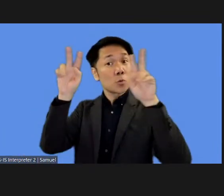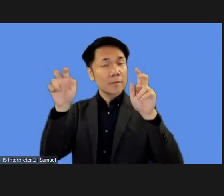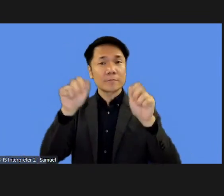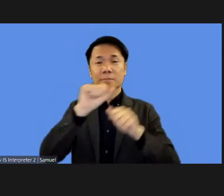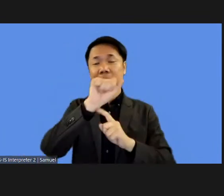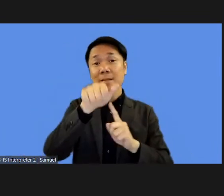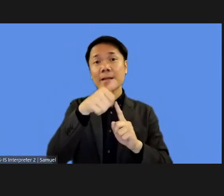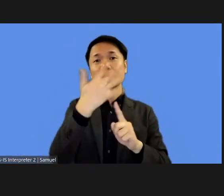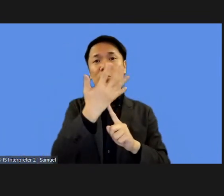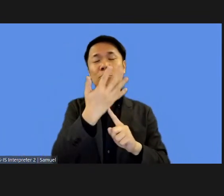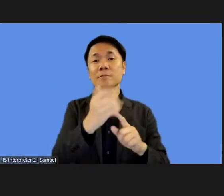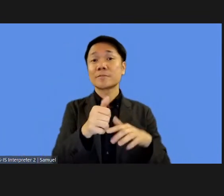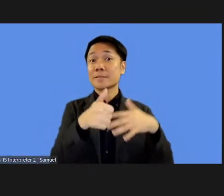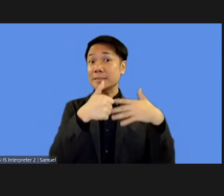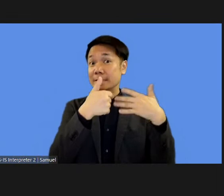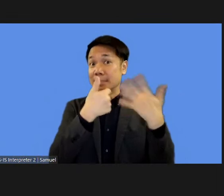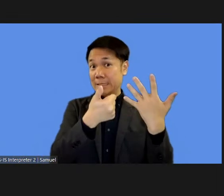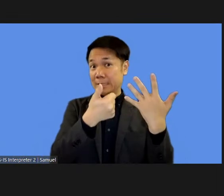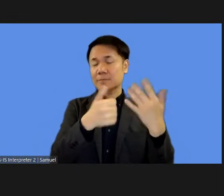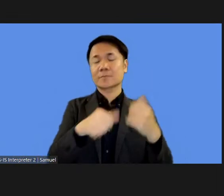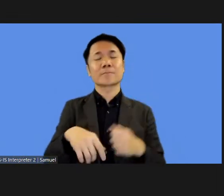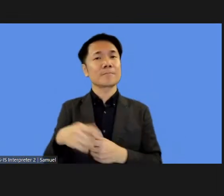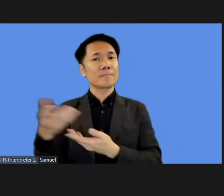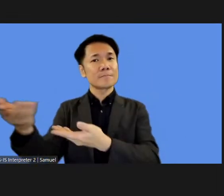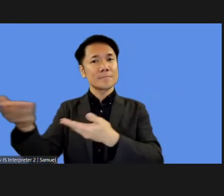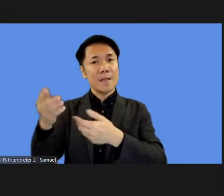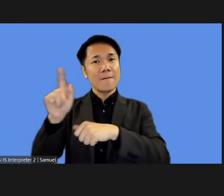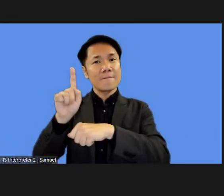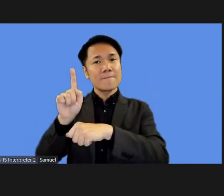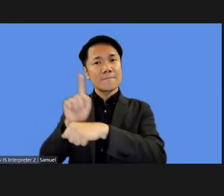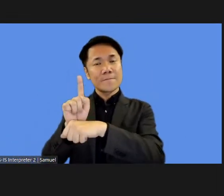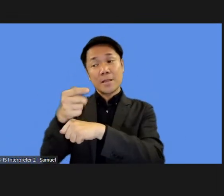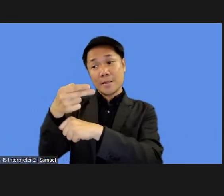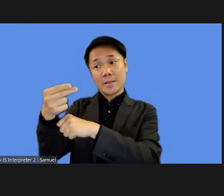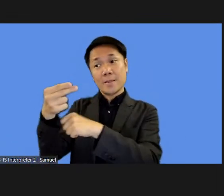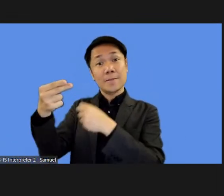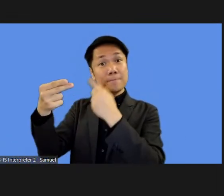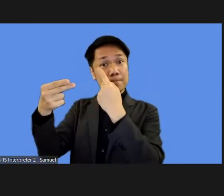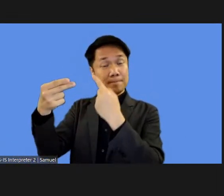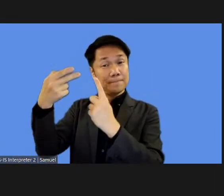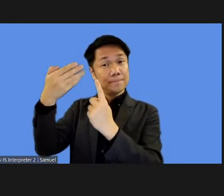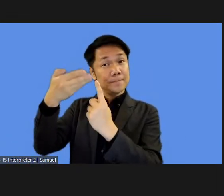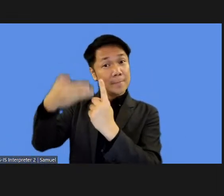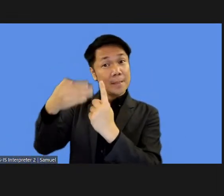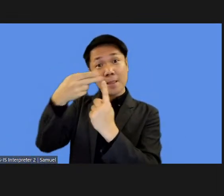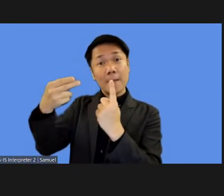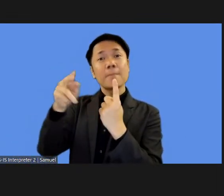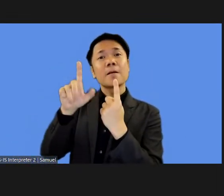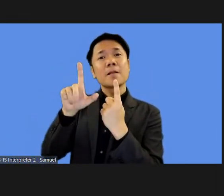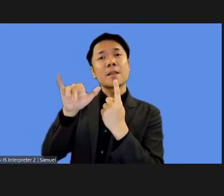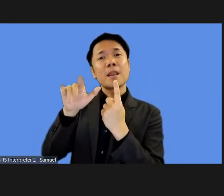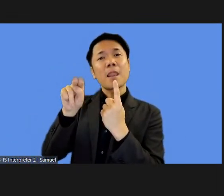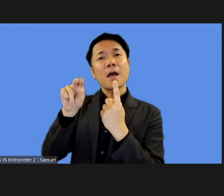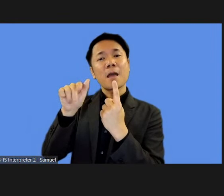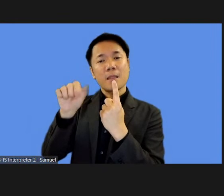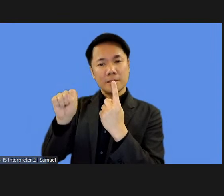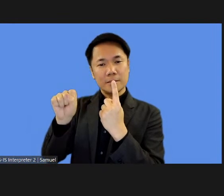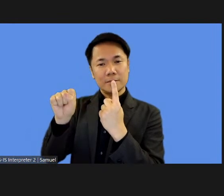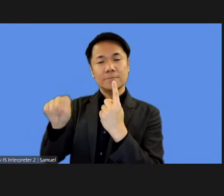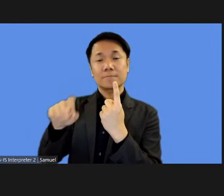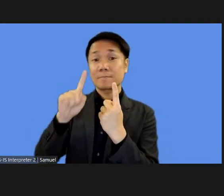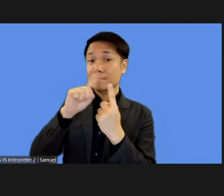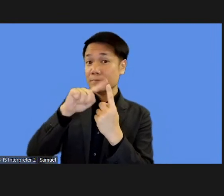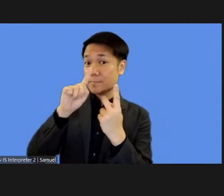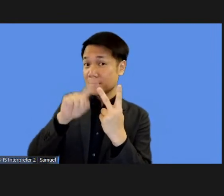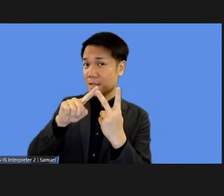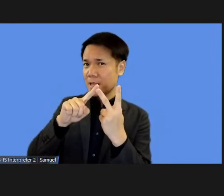I'm going to go to Linus first, and then come to you. We are still missing the rapporteur from